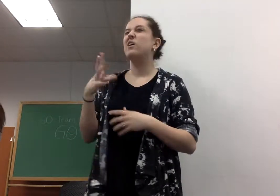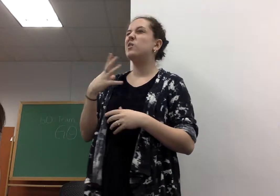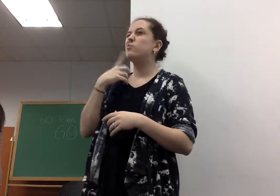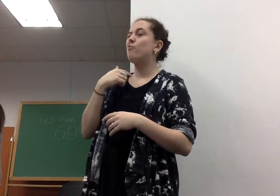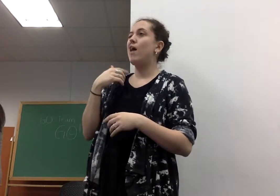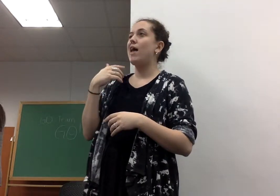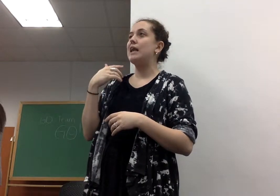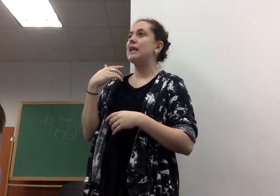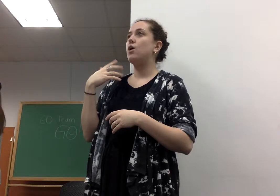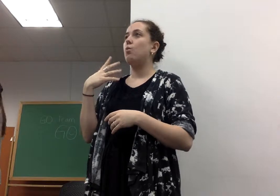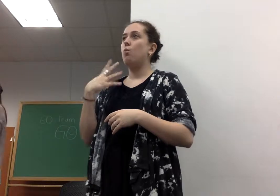cells do for you, Cam?